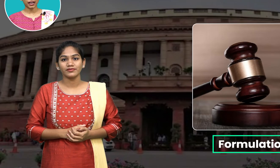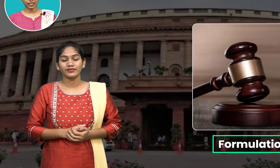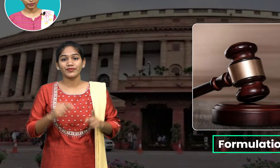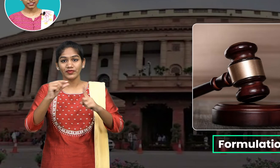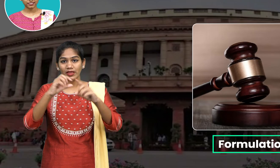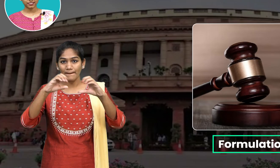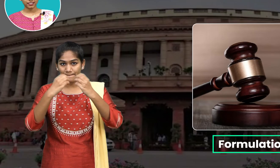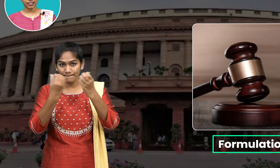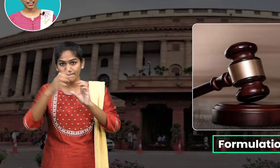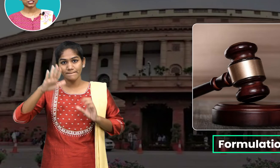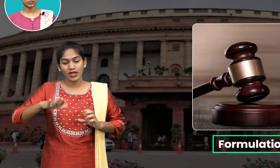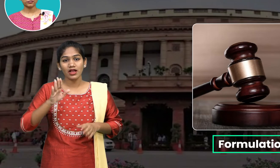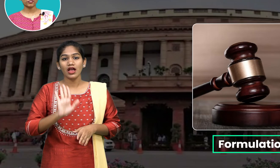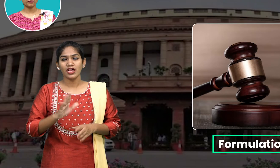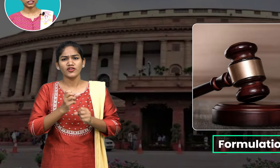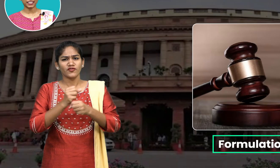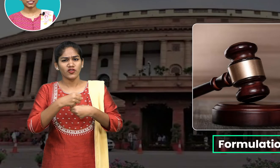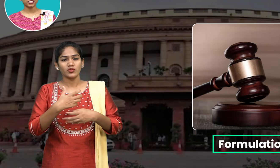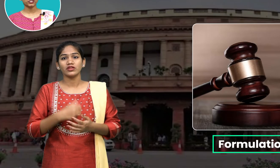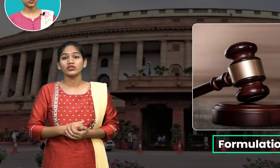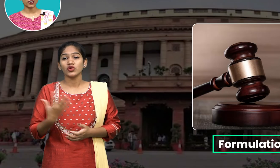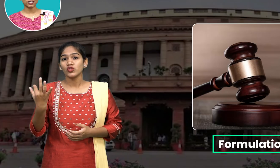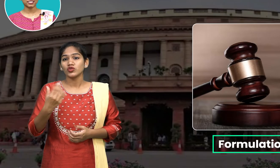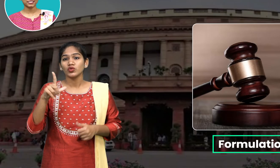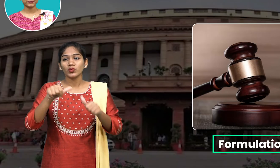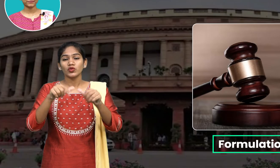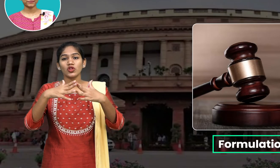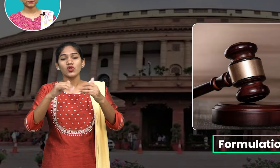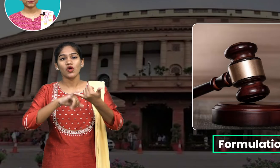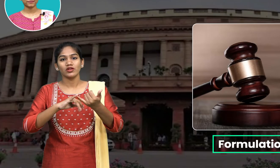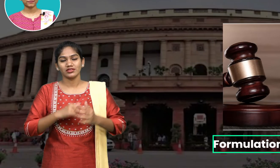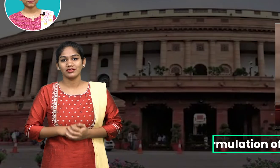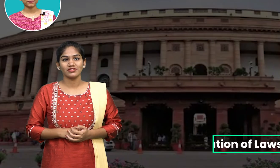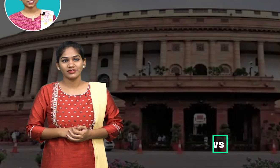the Parliament has to formulate new laws.